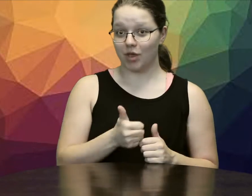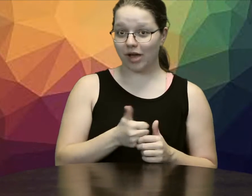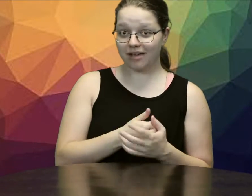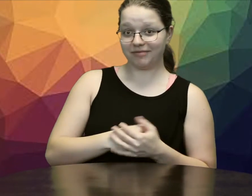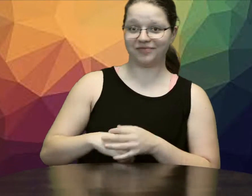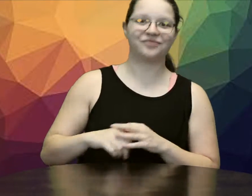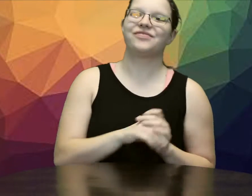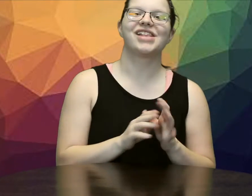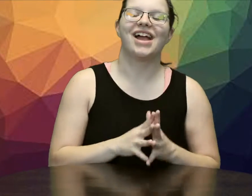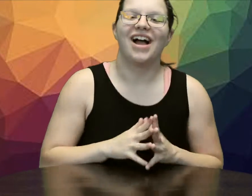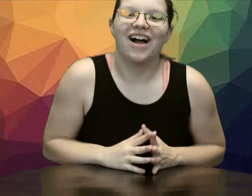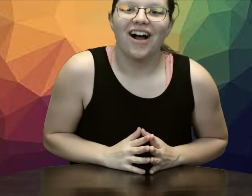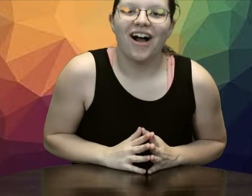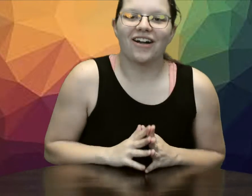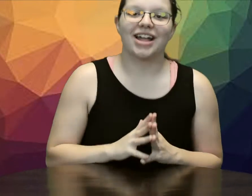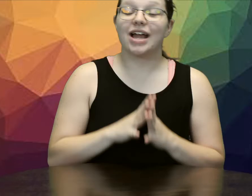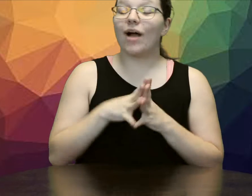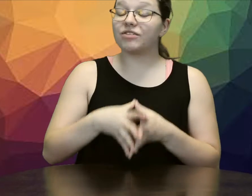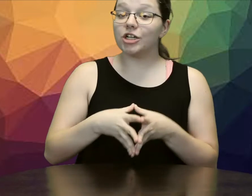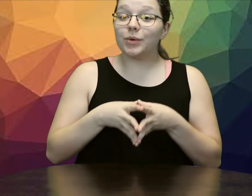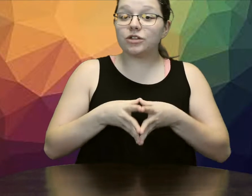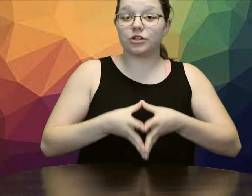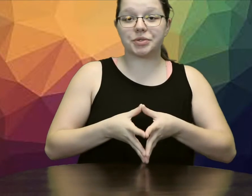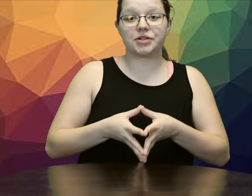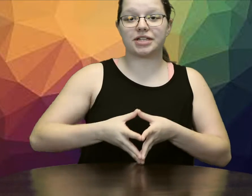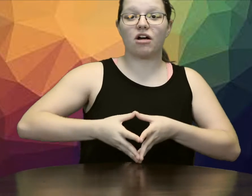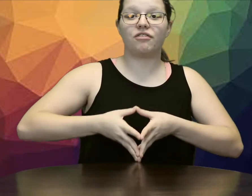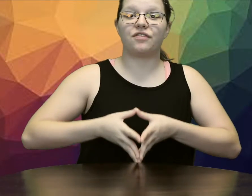Okay? Alright, now after you introduce yourself,